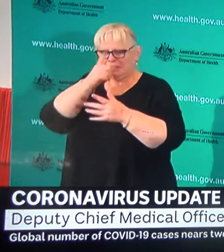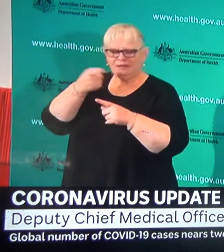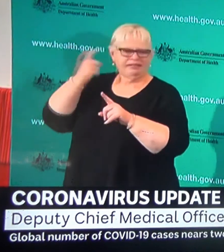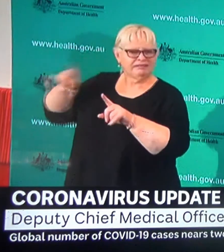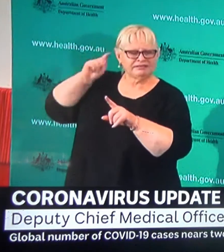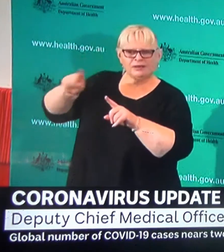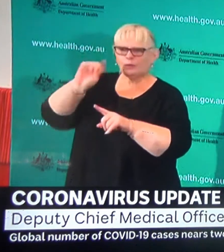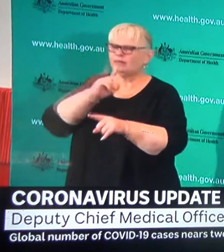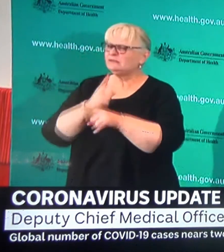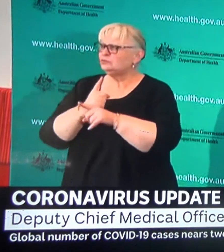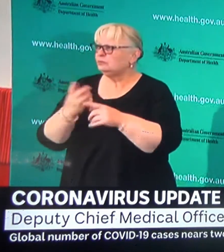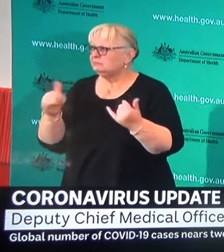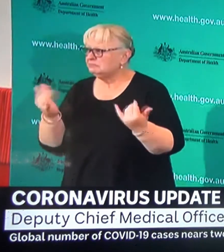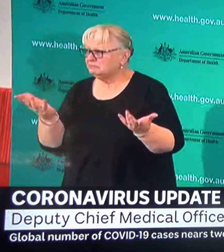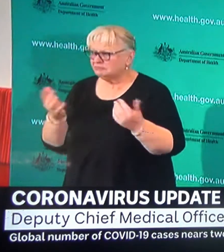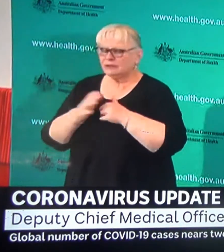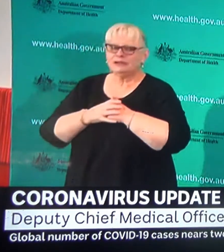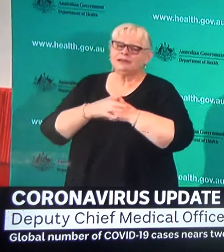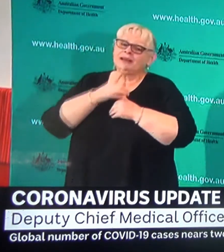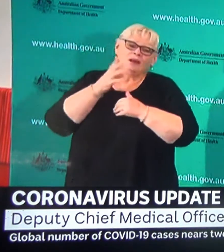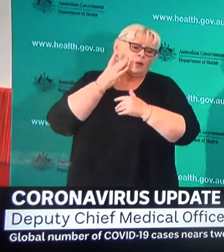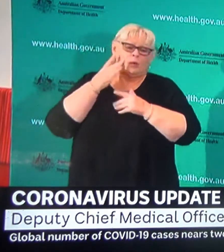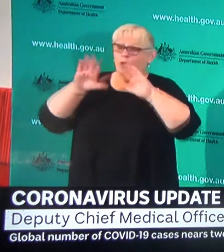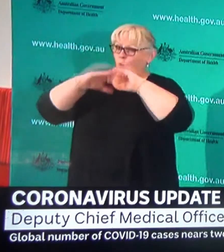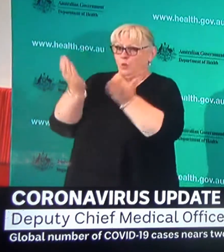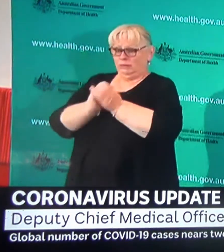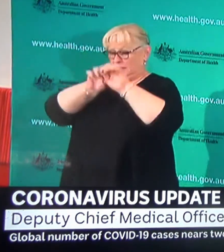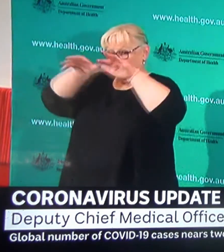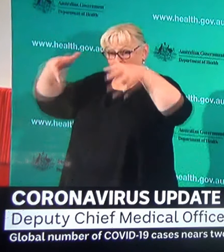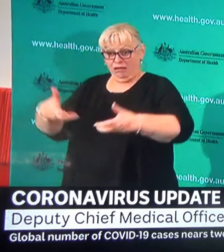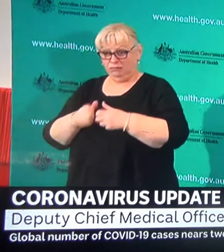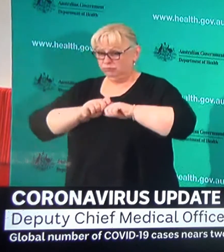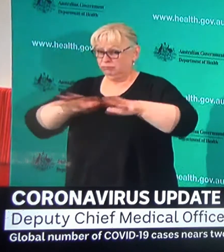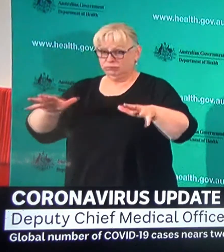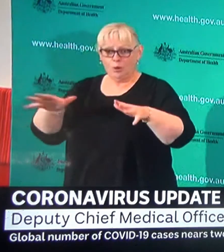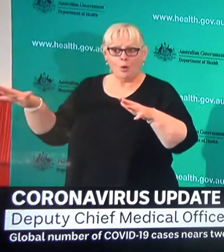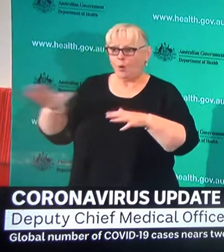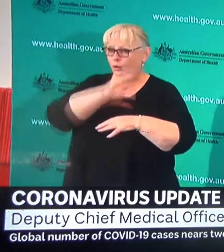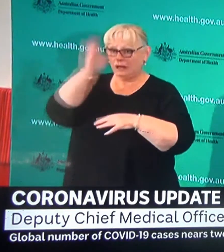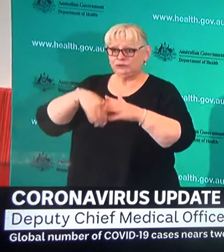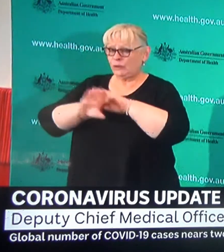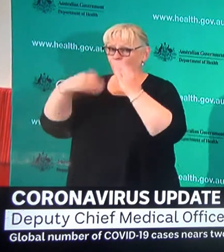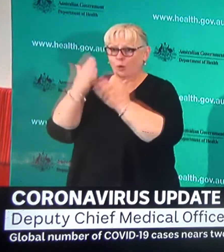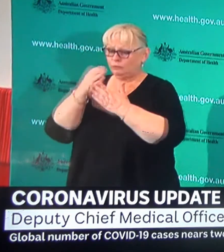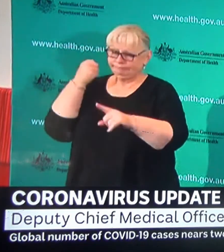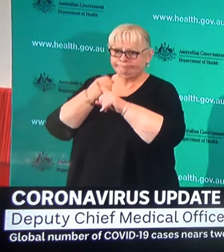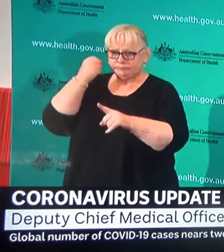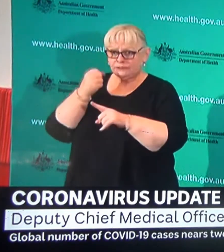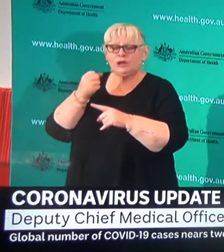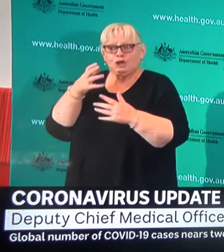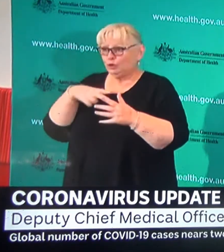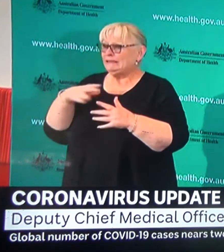trusted? Well, when there's a pandemic affecting every nation in the world, one